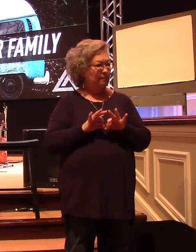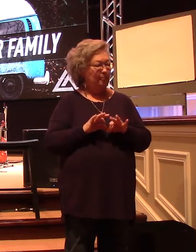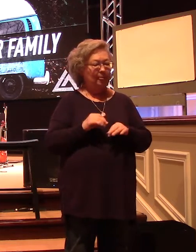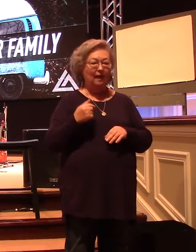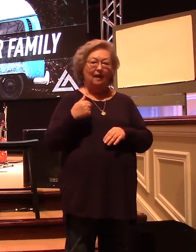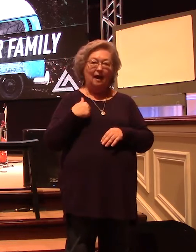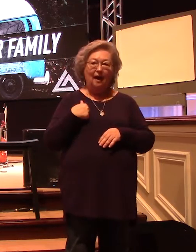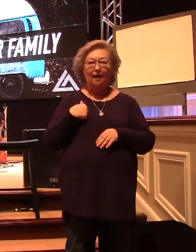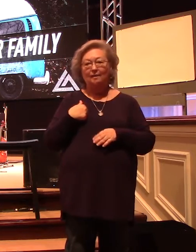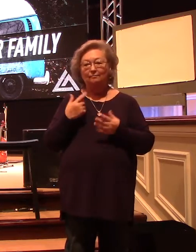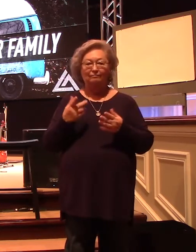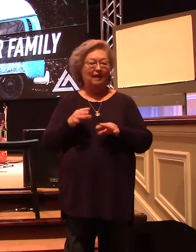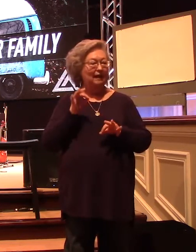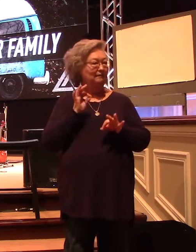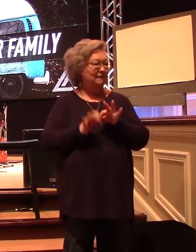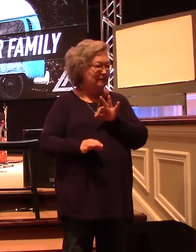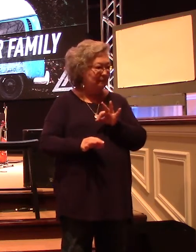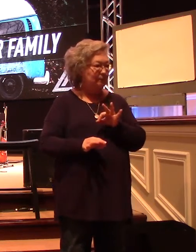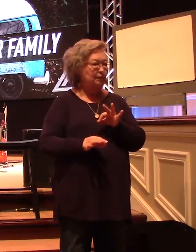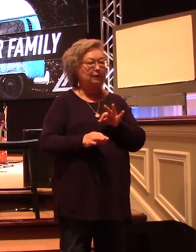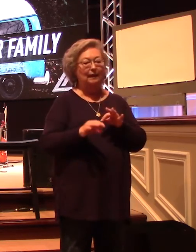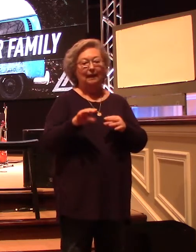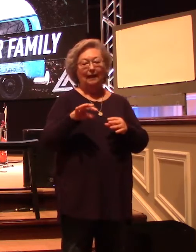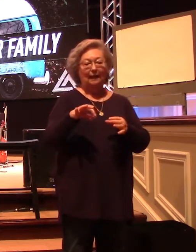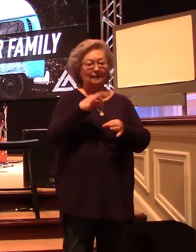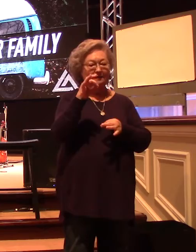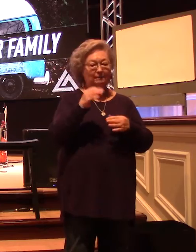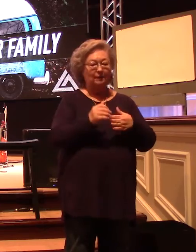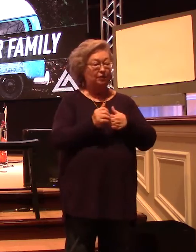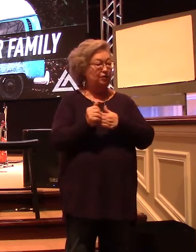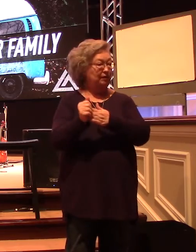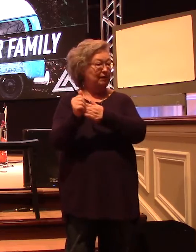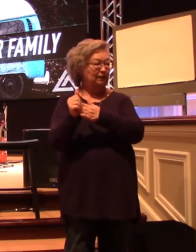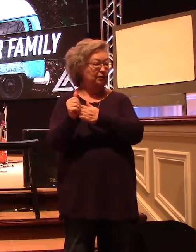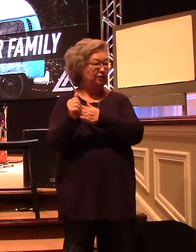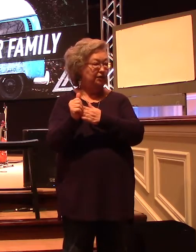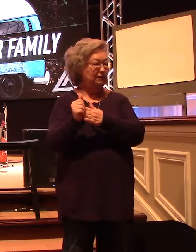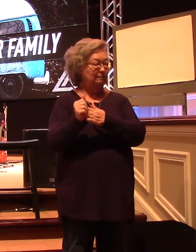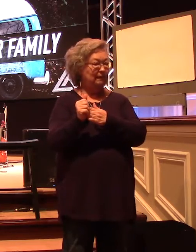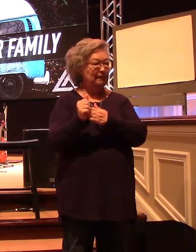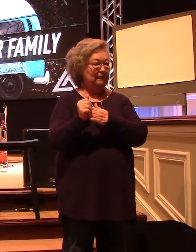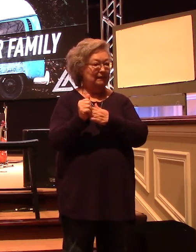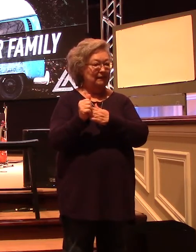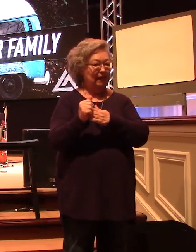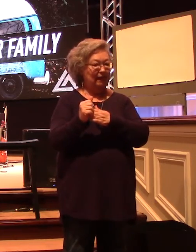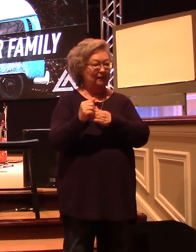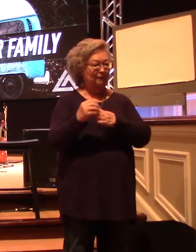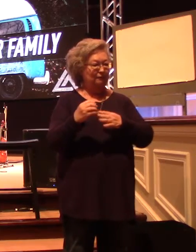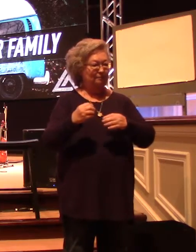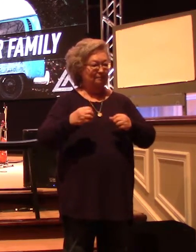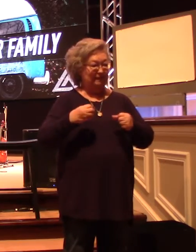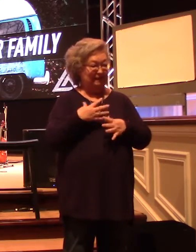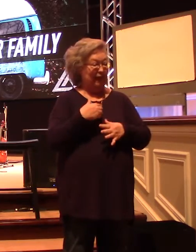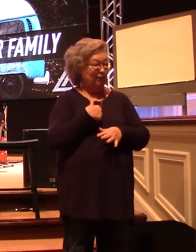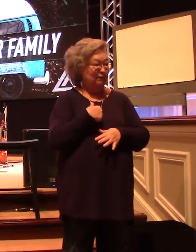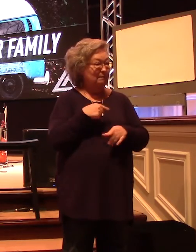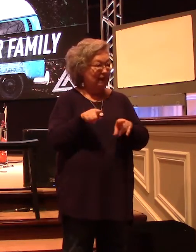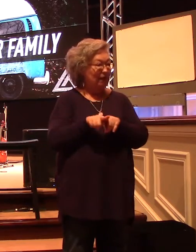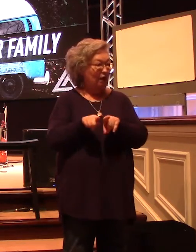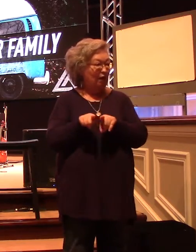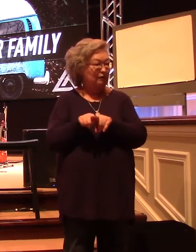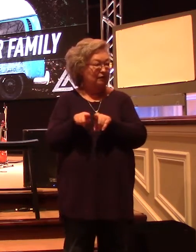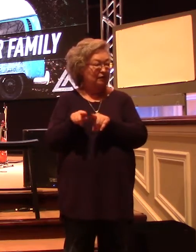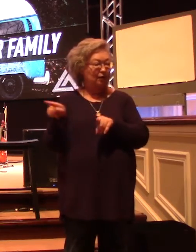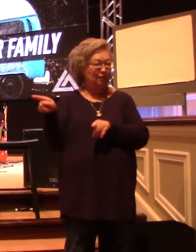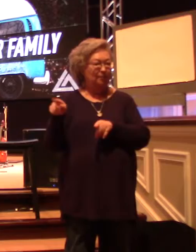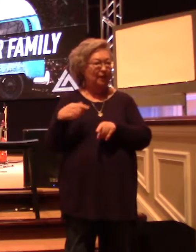simple person, and spiritual leadership in my home is a daunting thing for me too. I've spent 30 plus years trying to figure out what it's supposed to